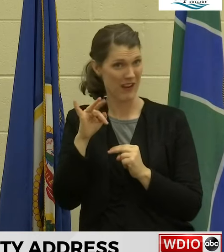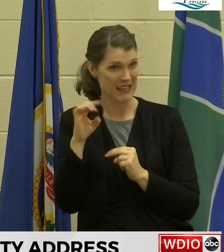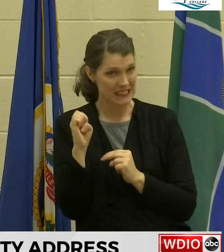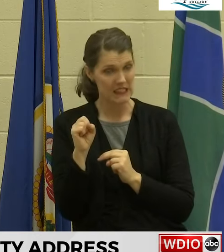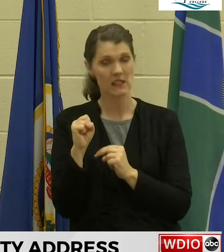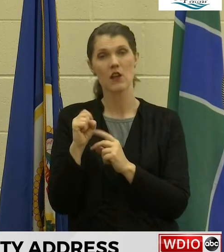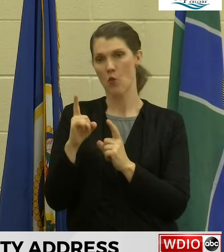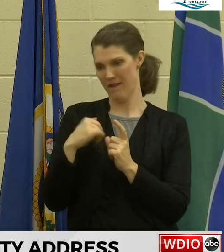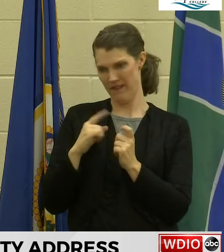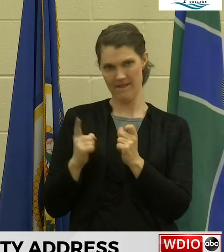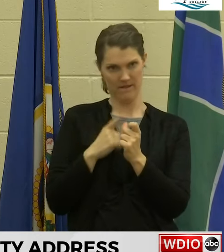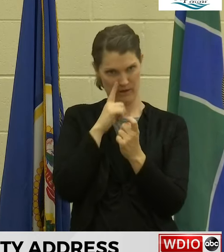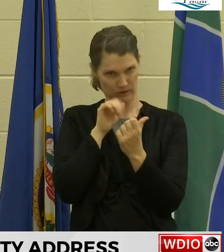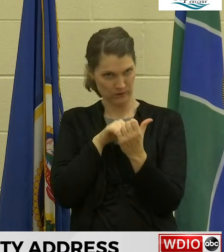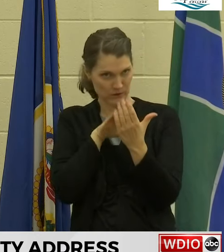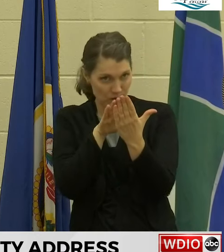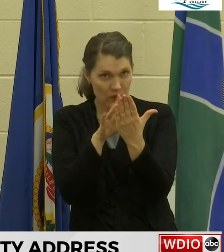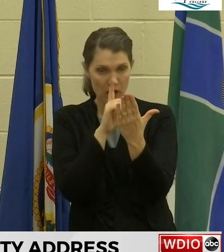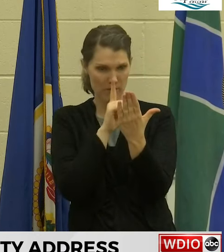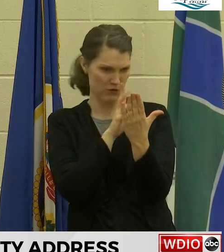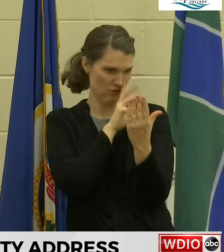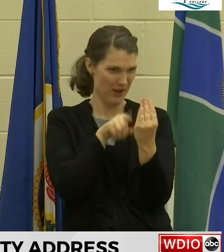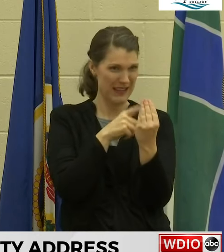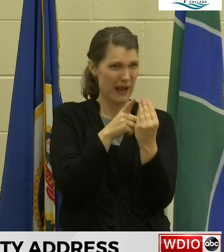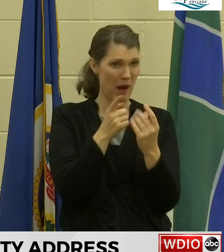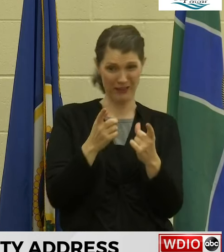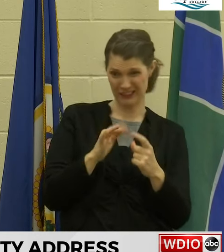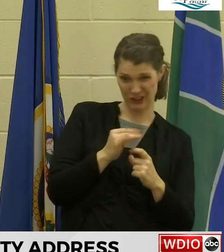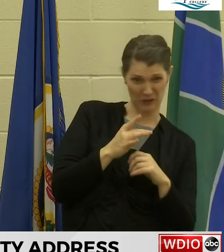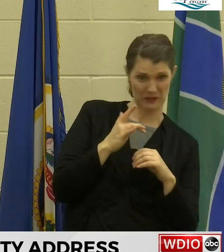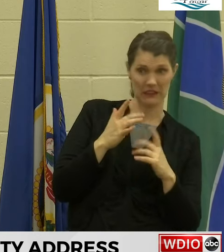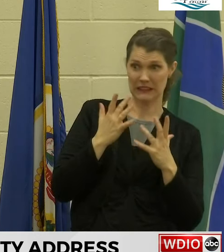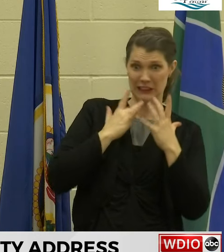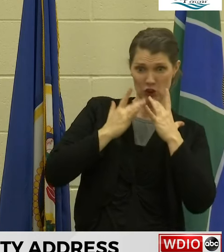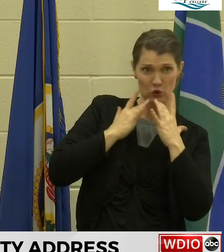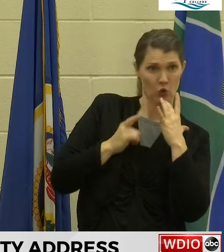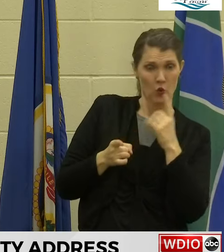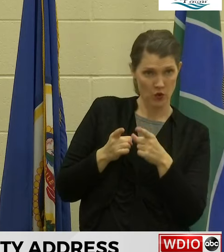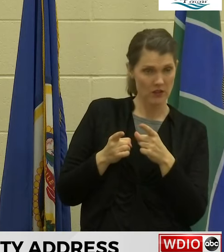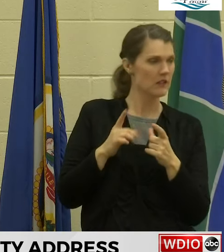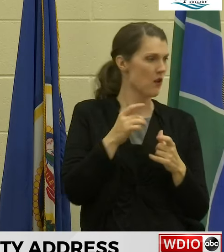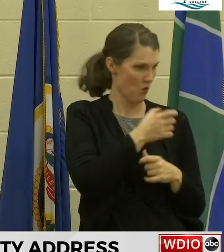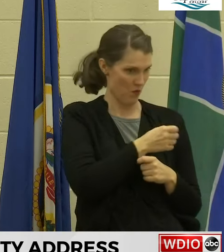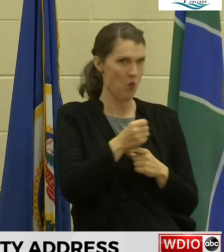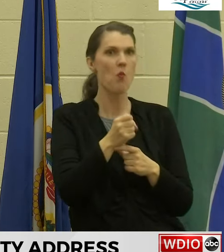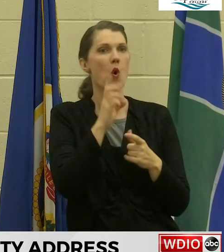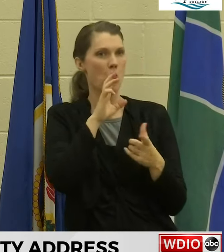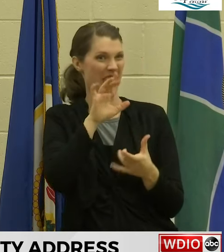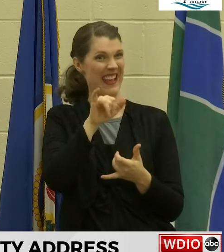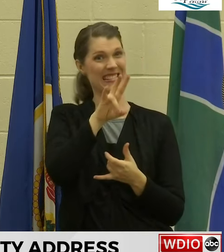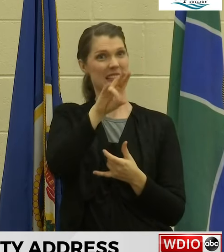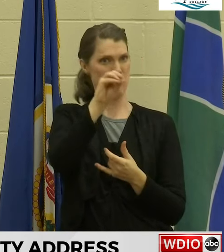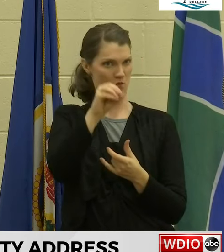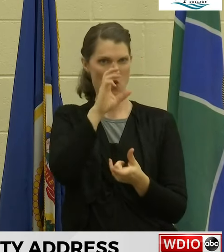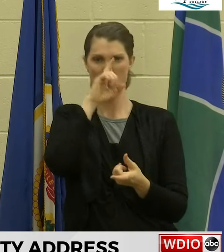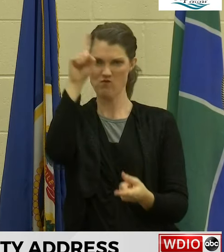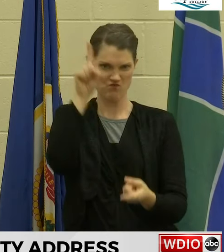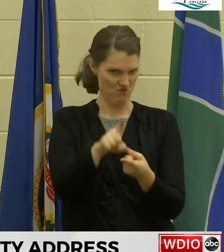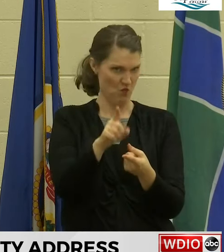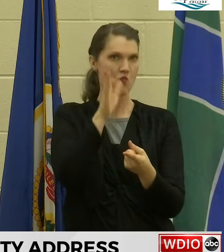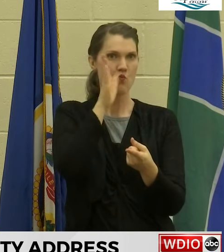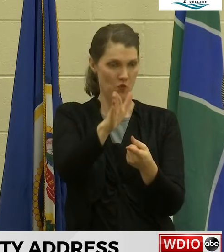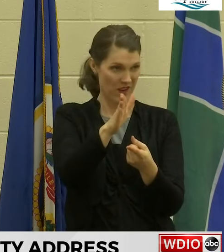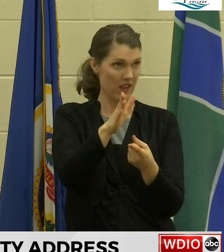we've taken a first step to address disparities and job shortages in the construction trades. Now, on